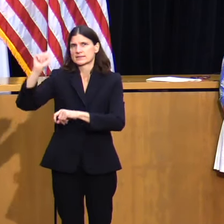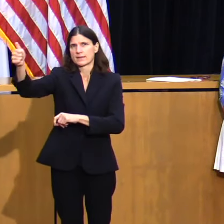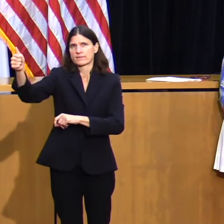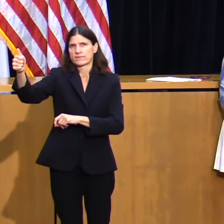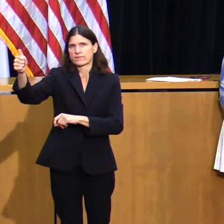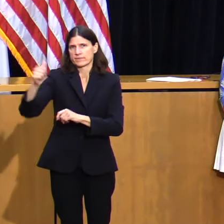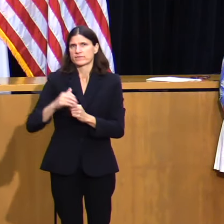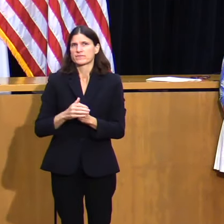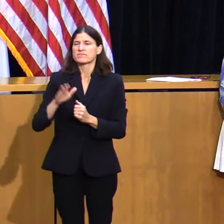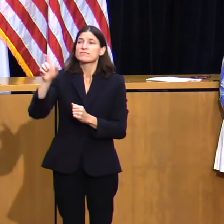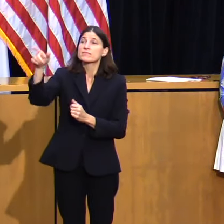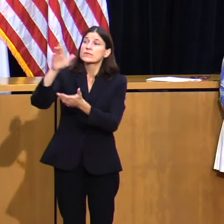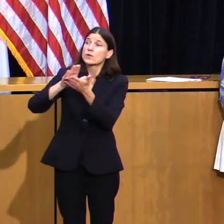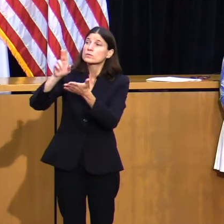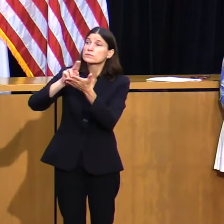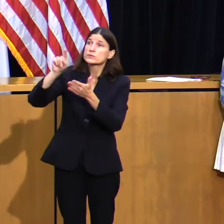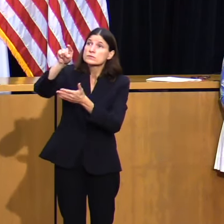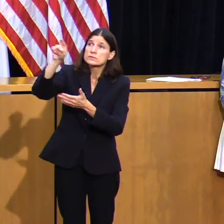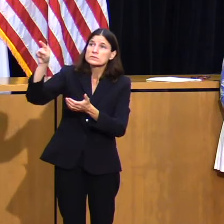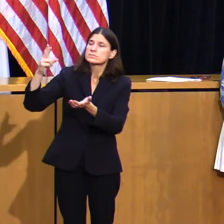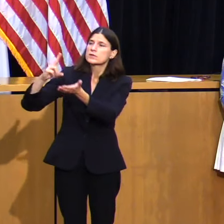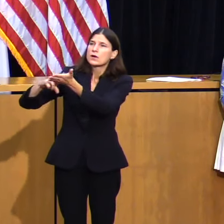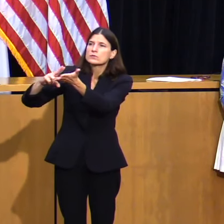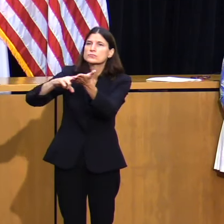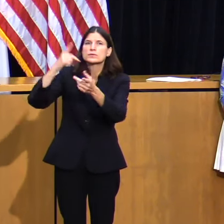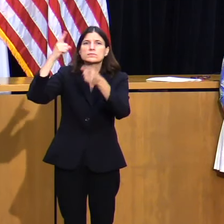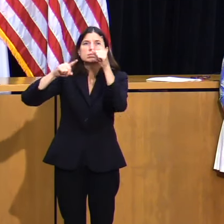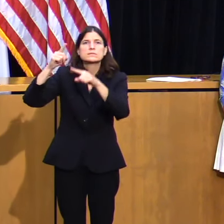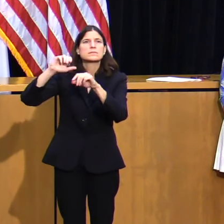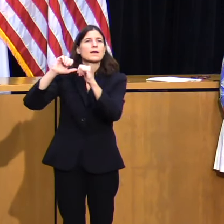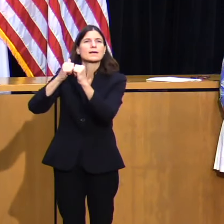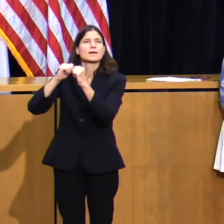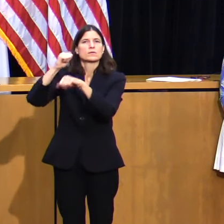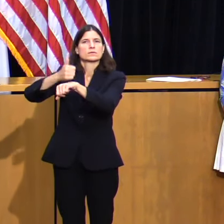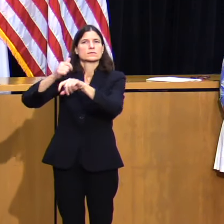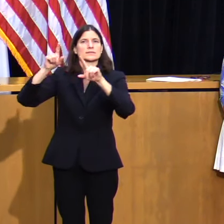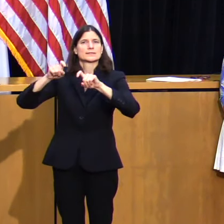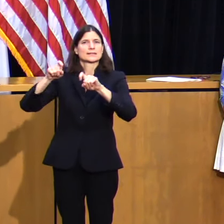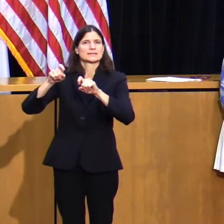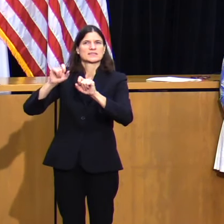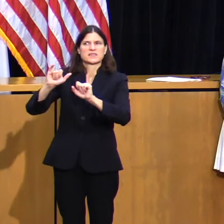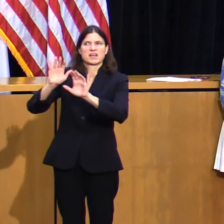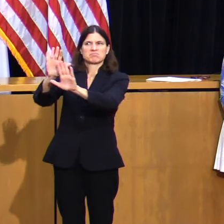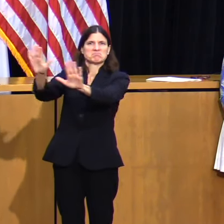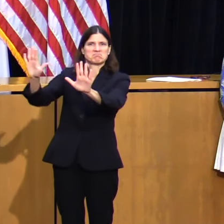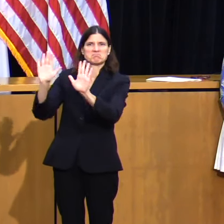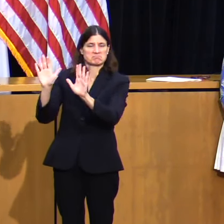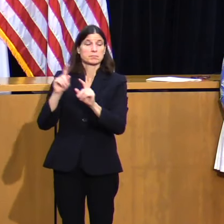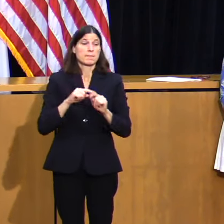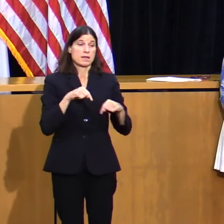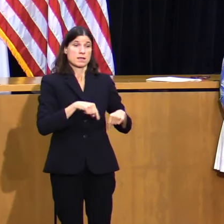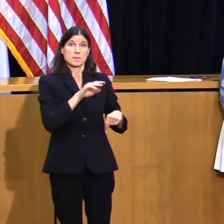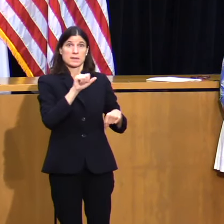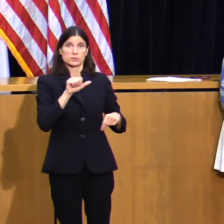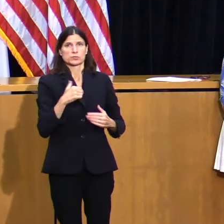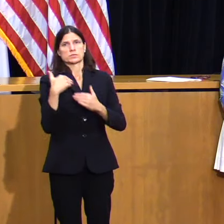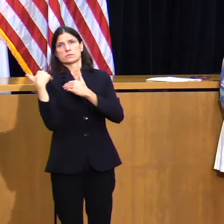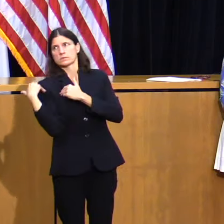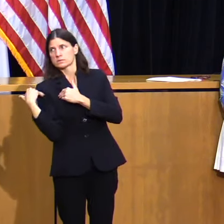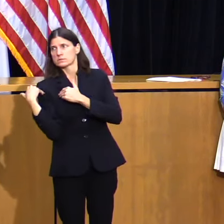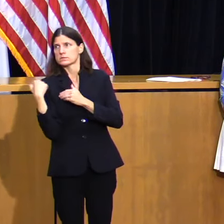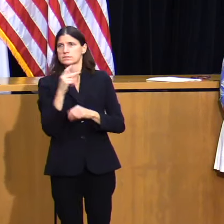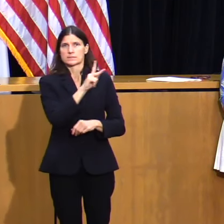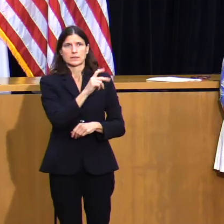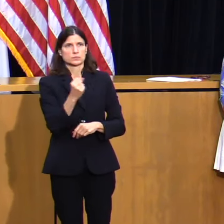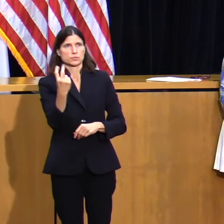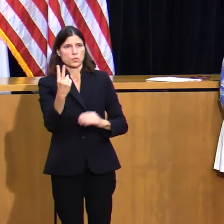and with the local boards of health to do the work for them associated with tracing cases in colleges. With respect